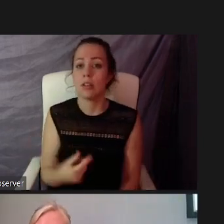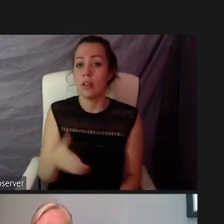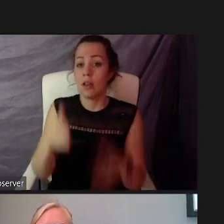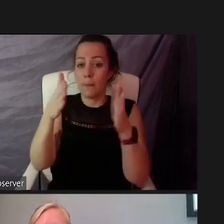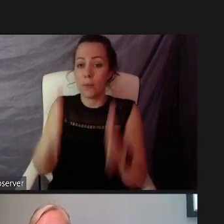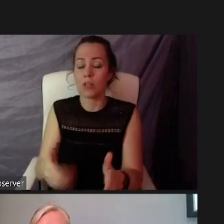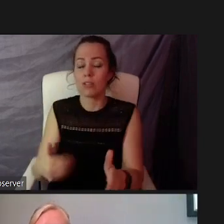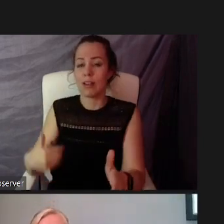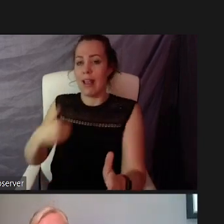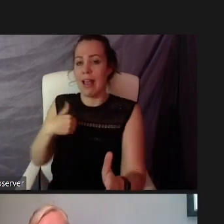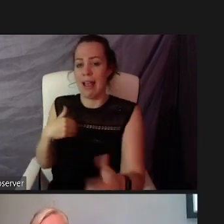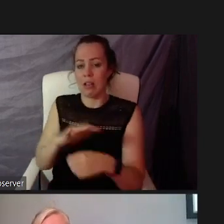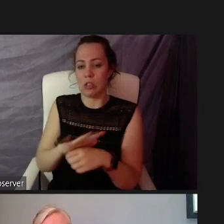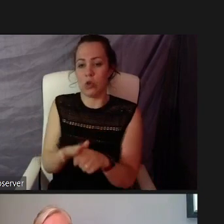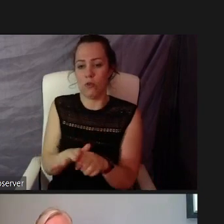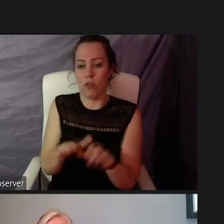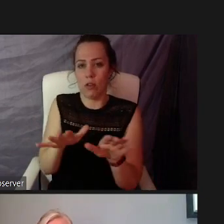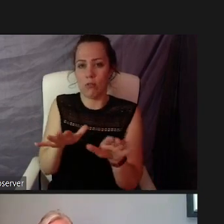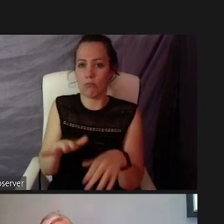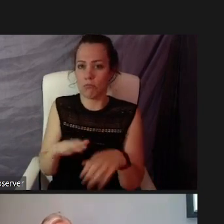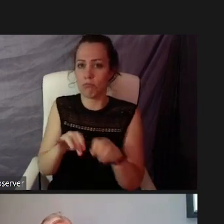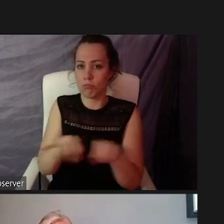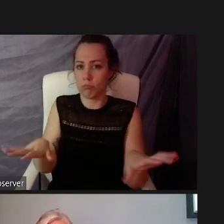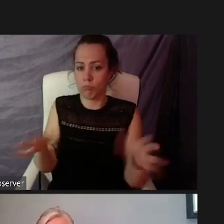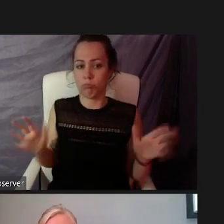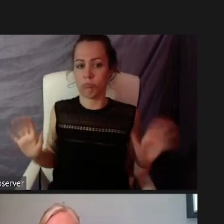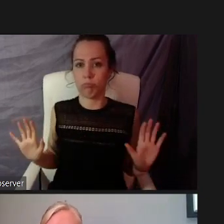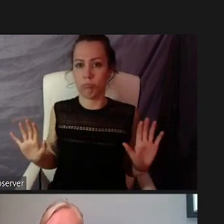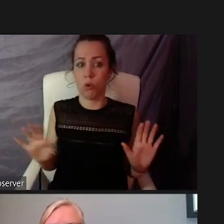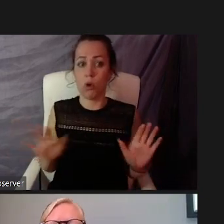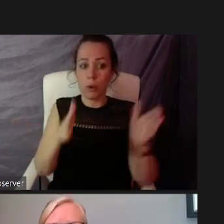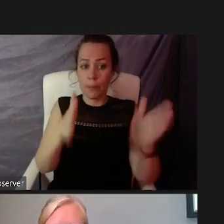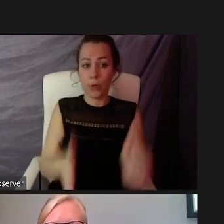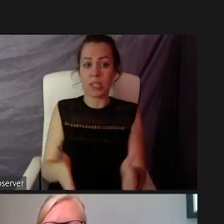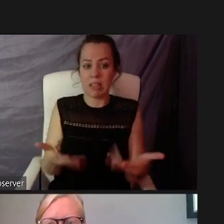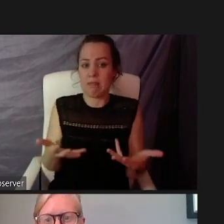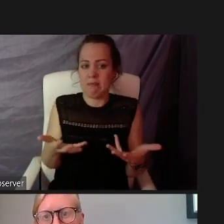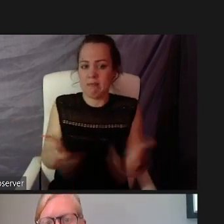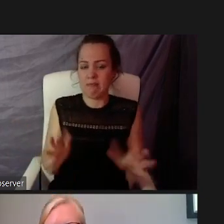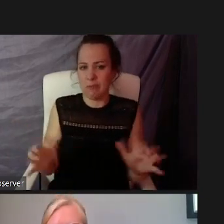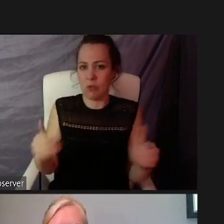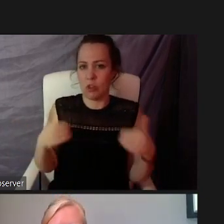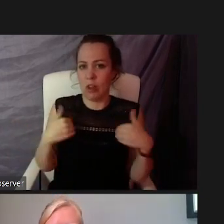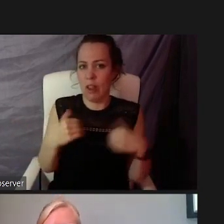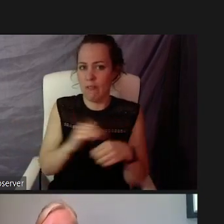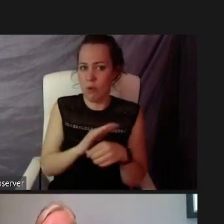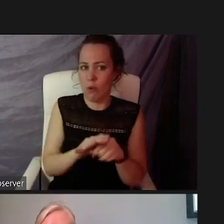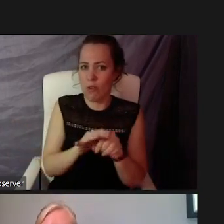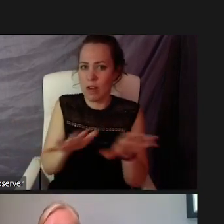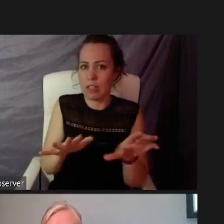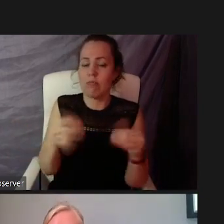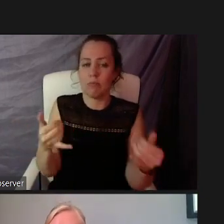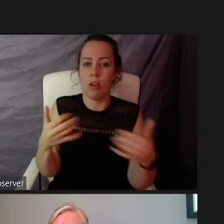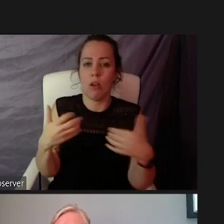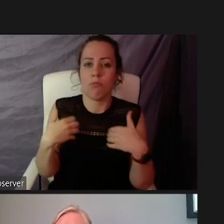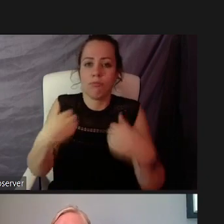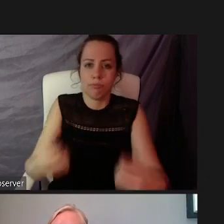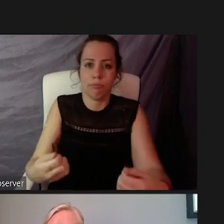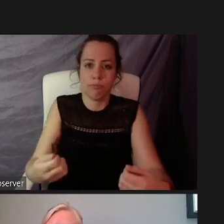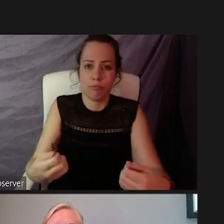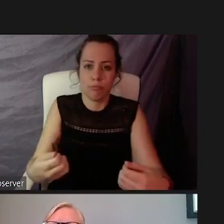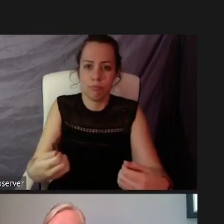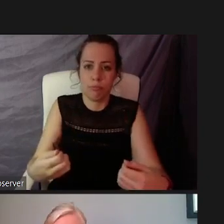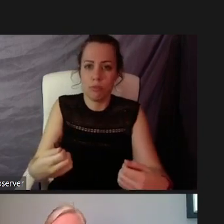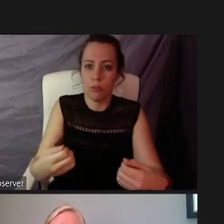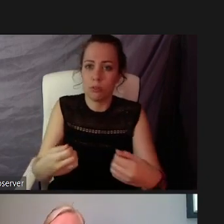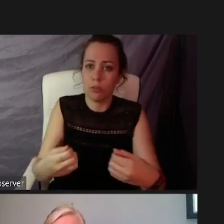person has COVID-19 or a person who is recovering from COVID-19, rather than attaching the label to the